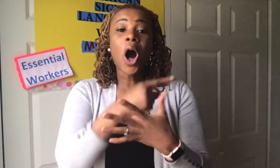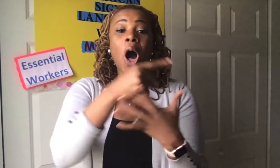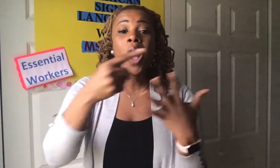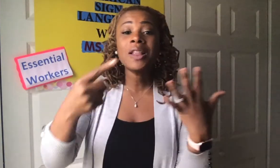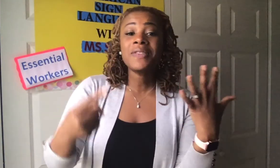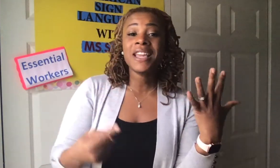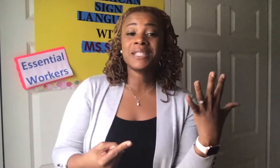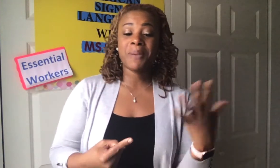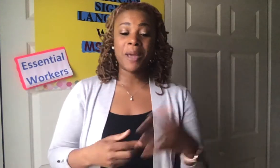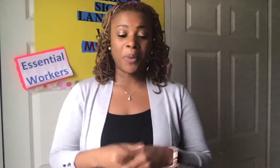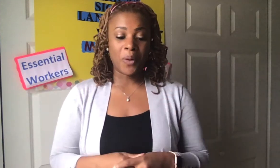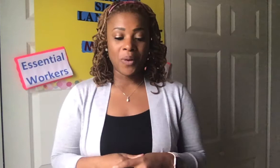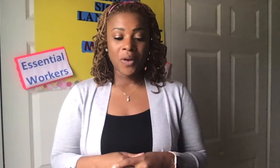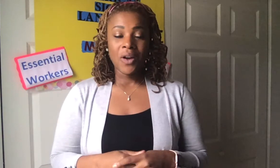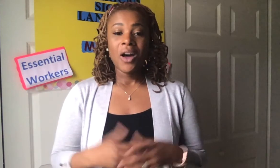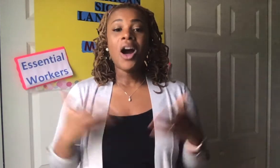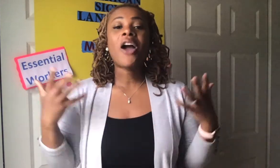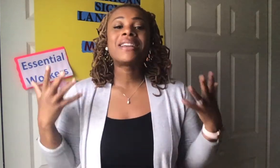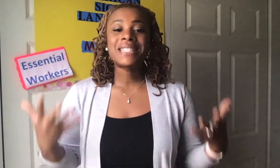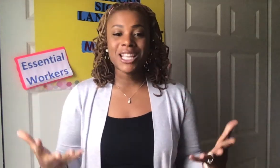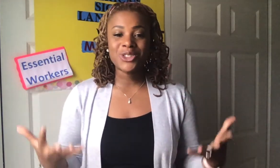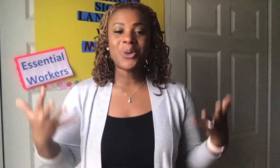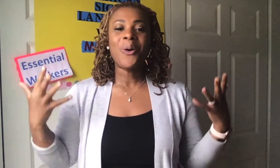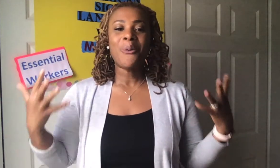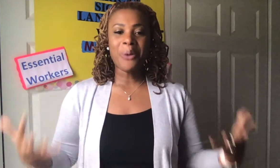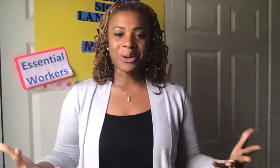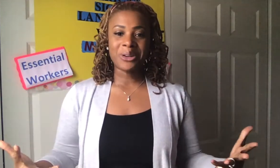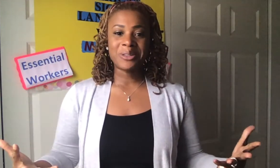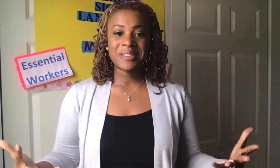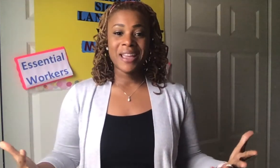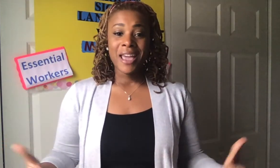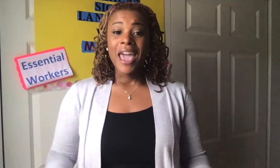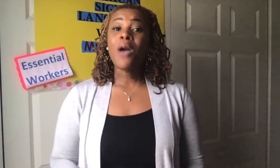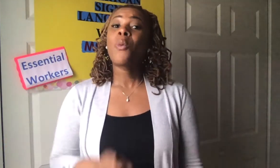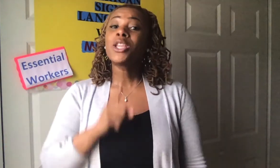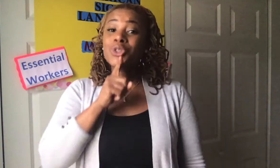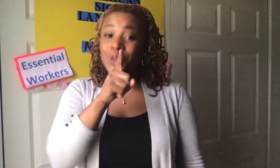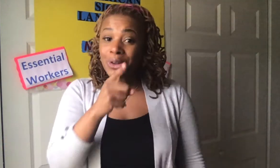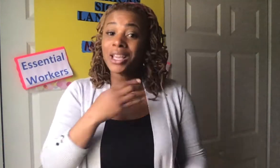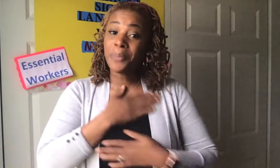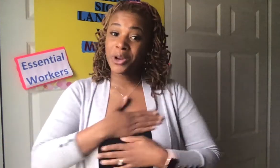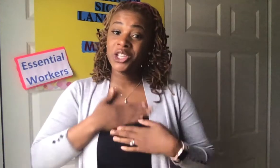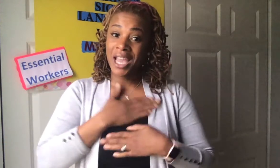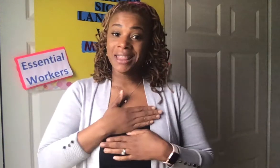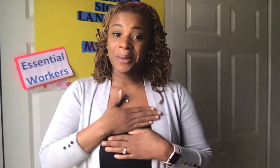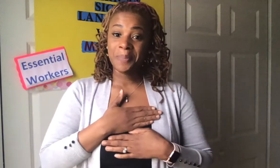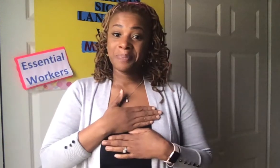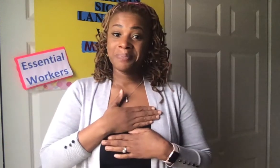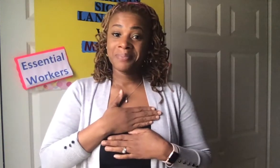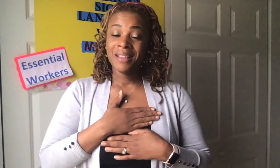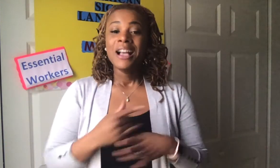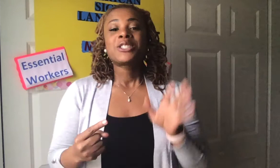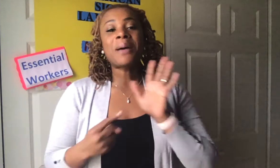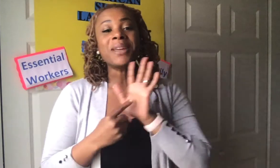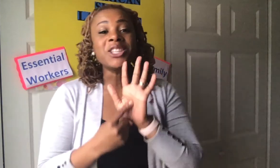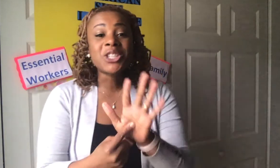All of these people are essential workers, and we truly appreciate them. So I'm going to show you